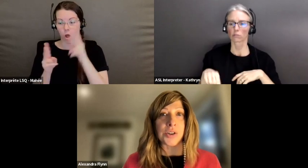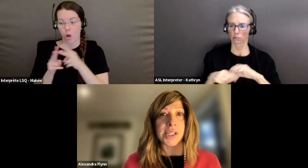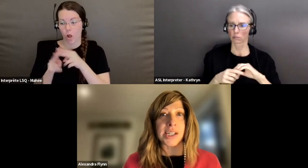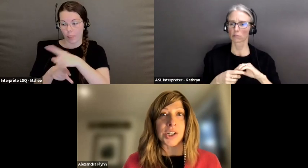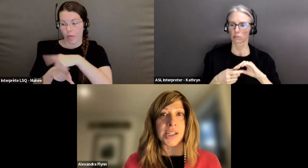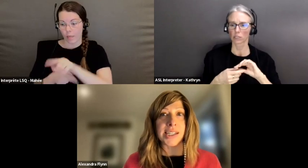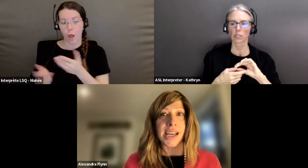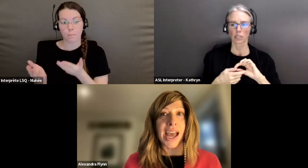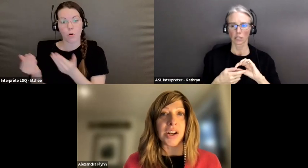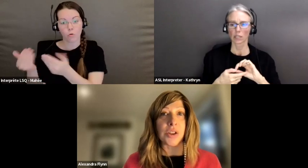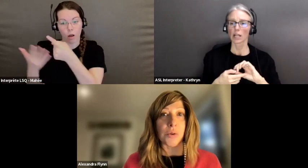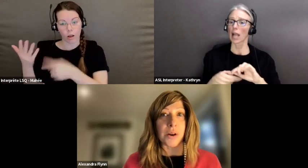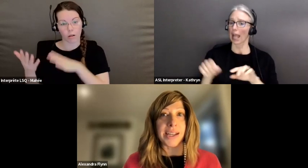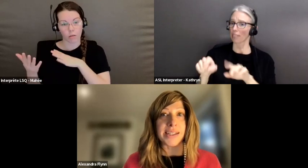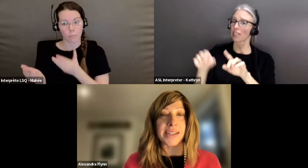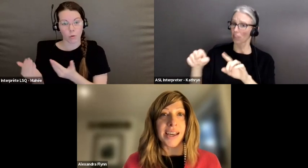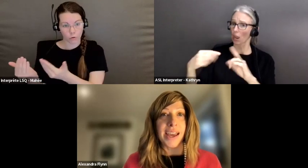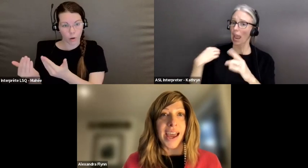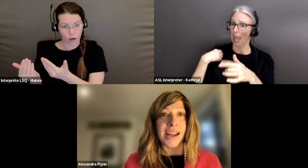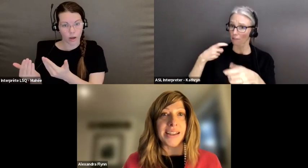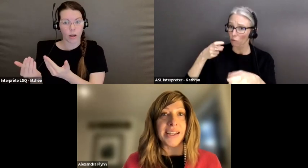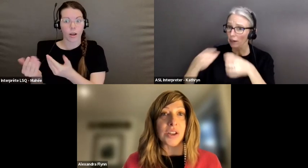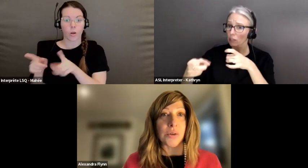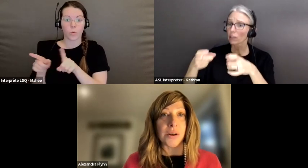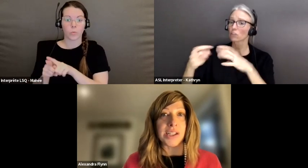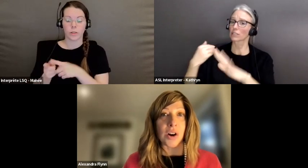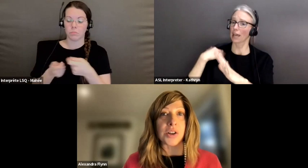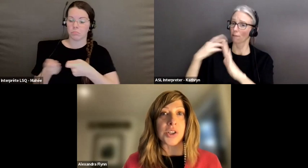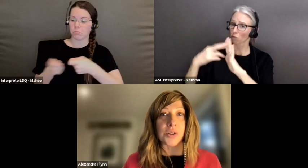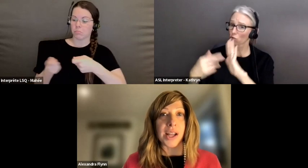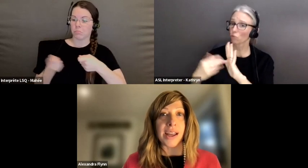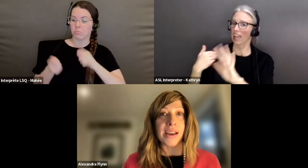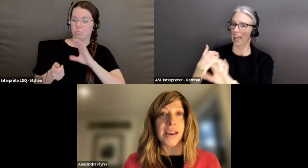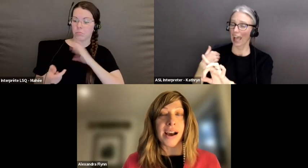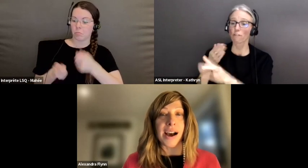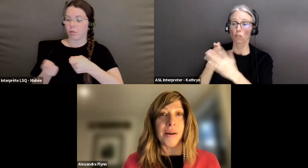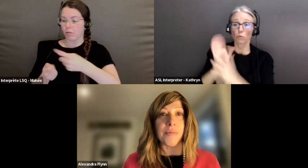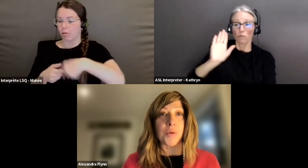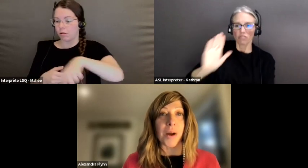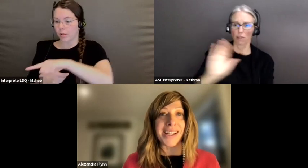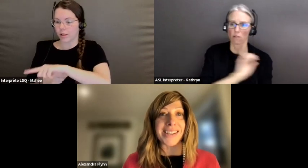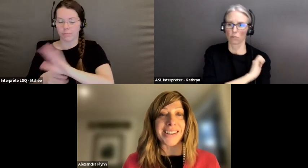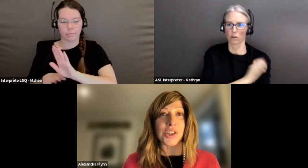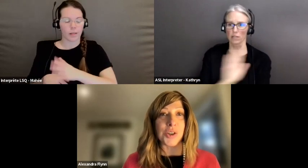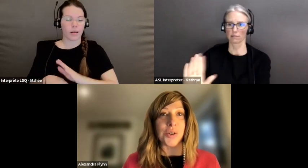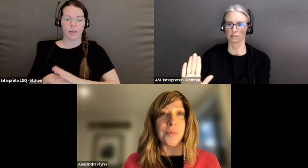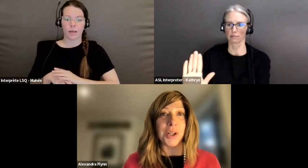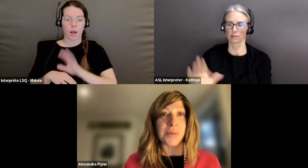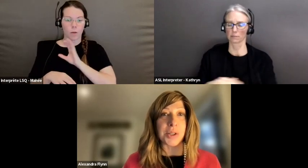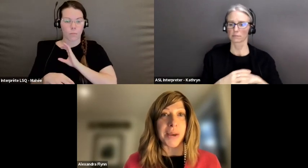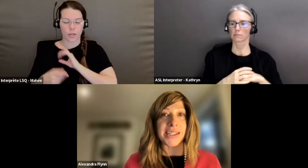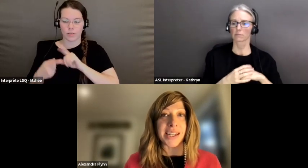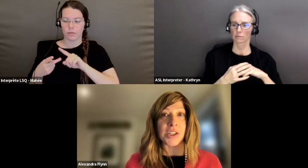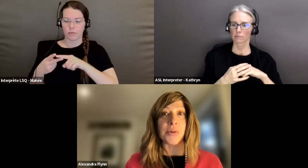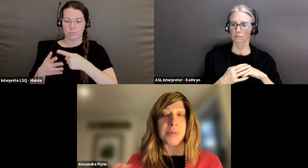actors, jurisdictions, and authorities. And these authorities are asserting rights to